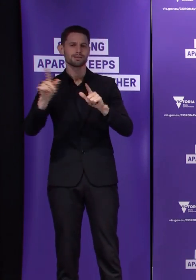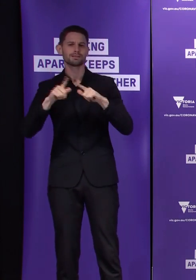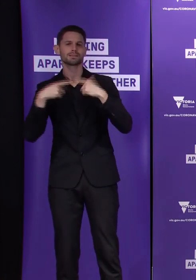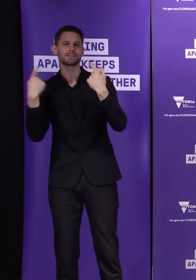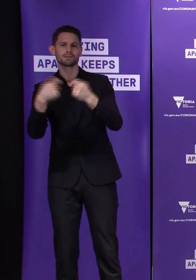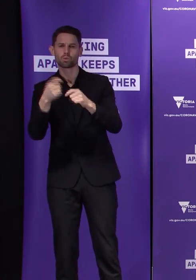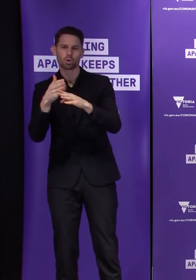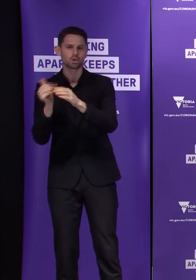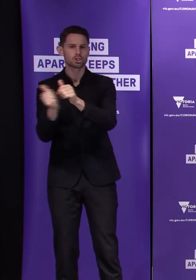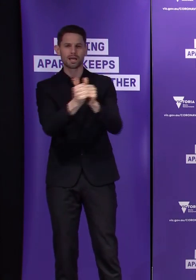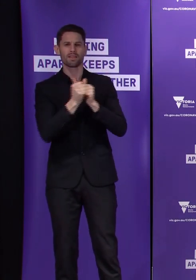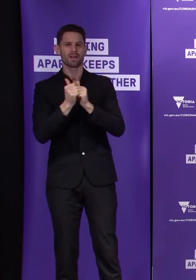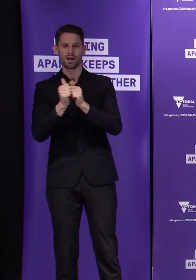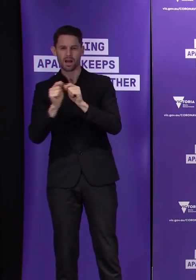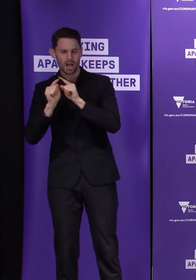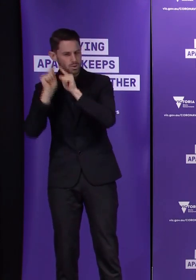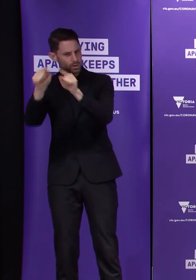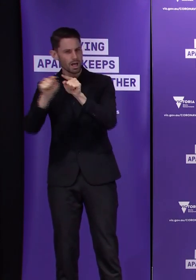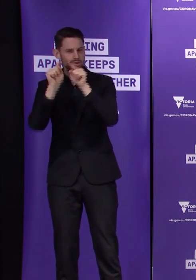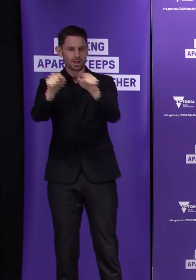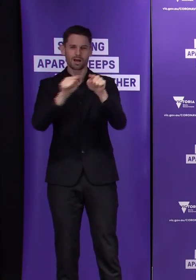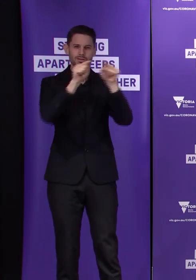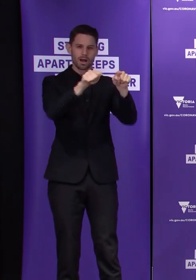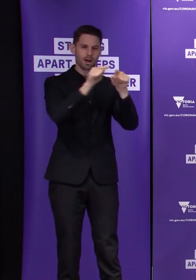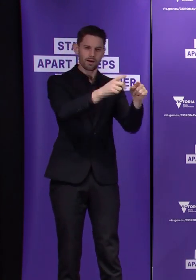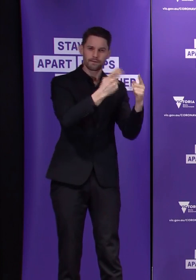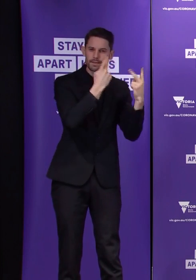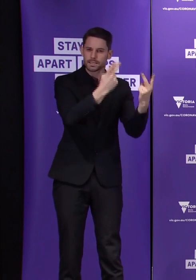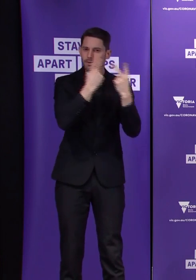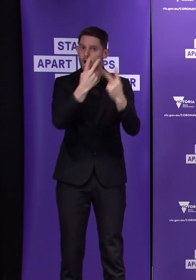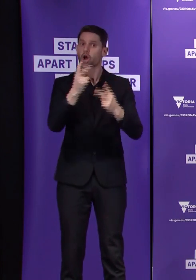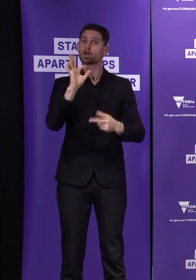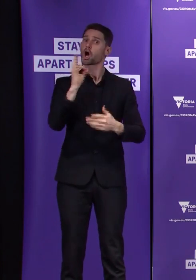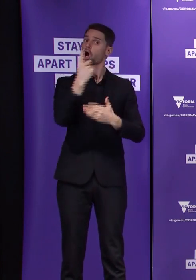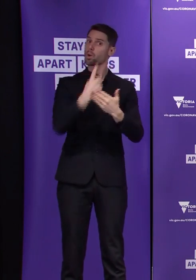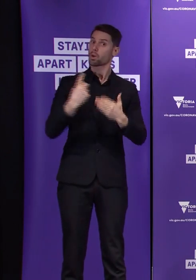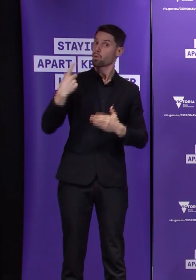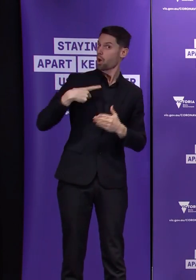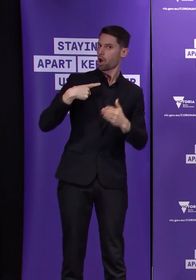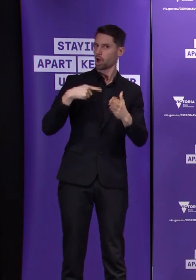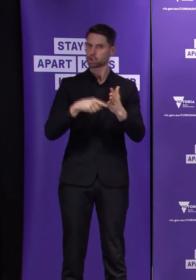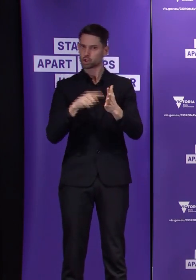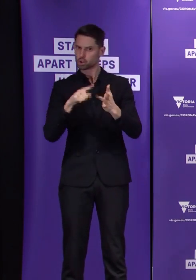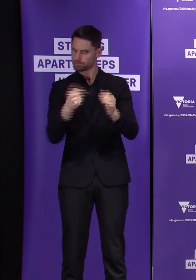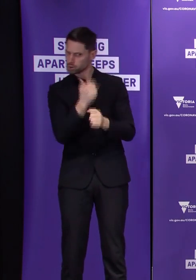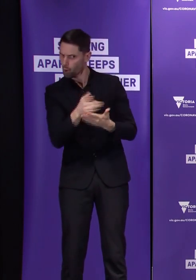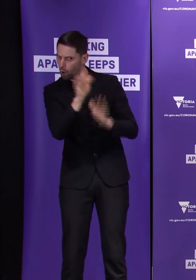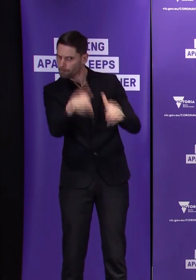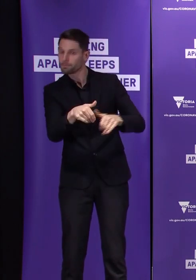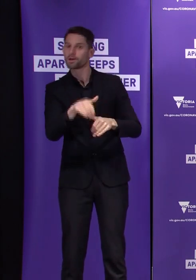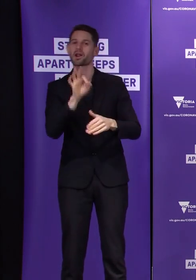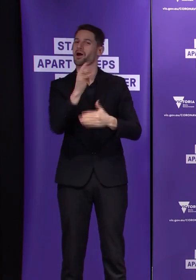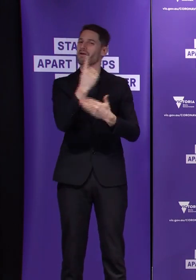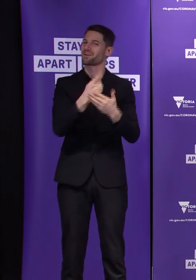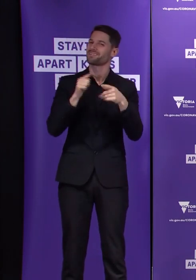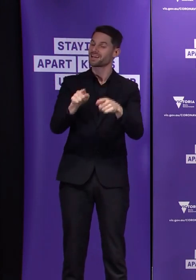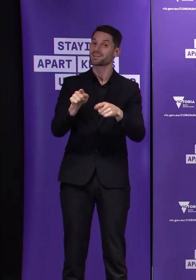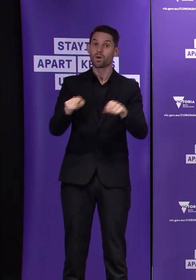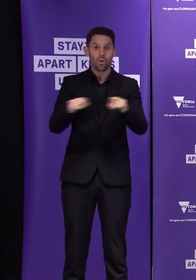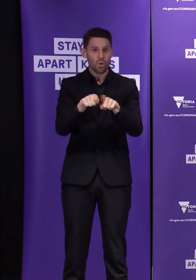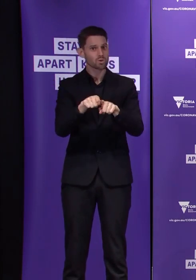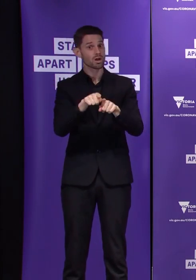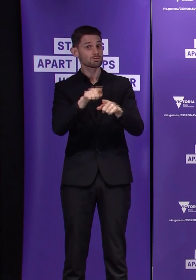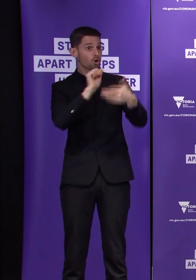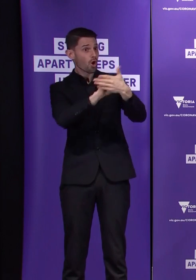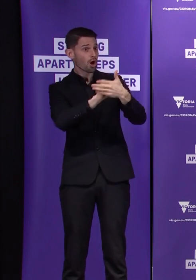absolutely fantastic job. Not just checking up on people, as important as that is, but also making sure